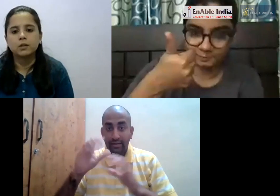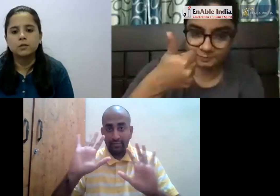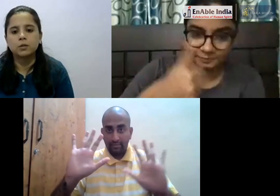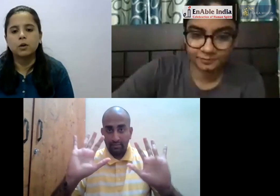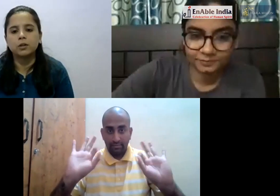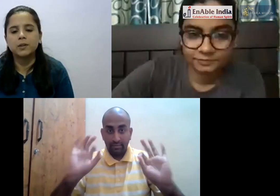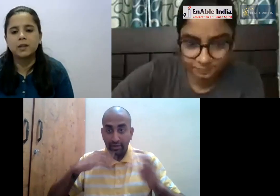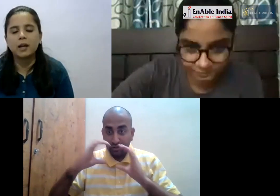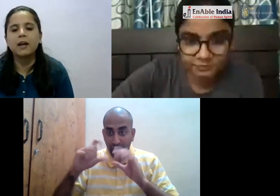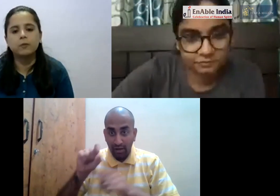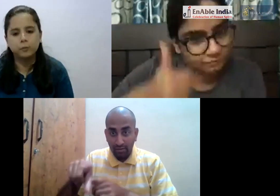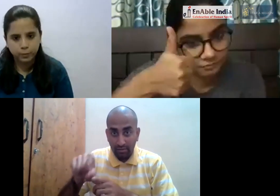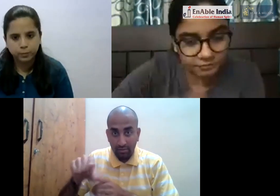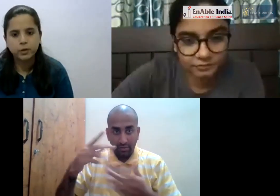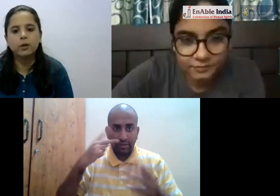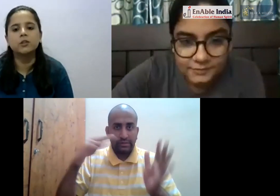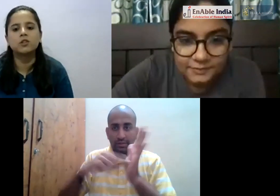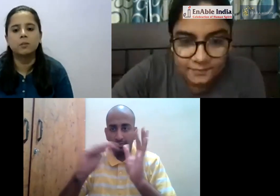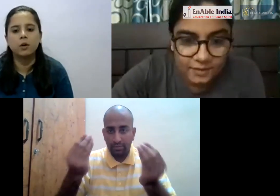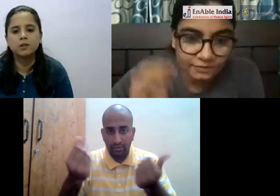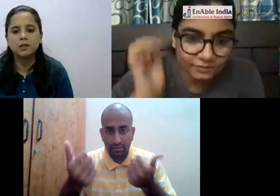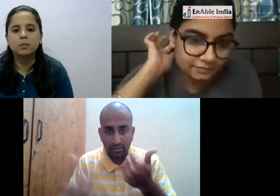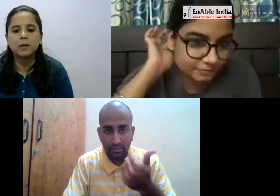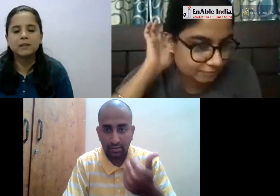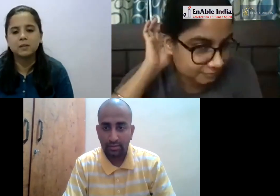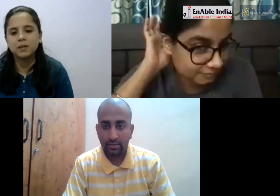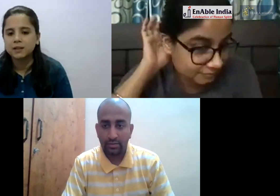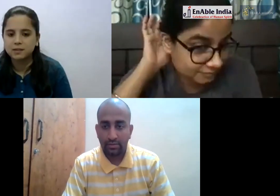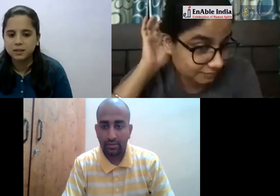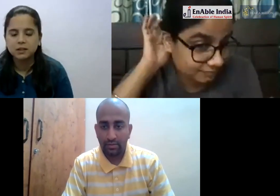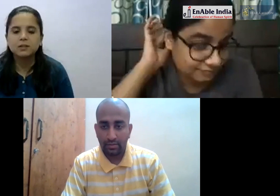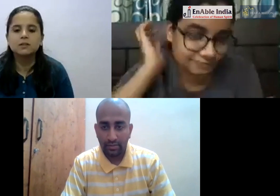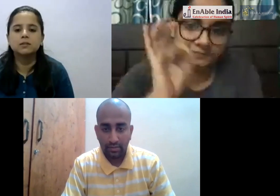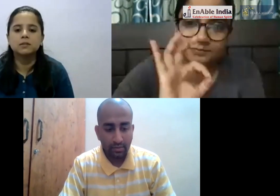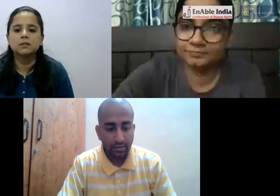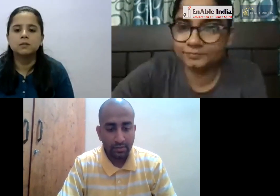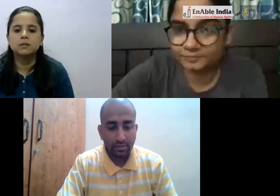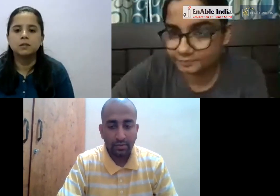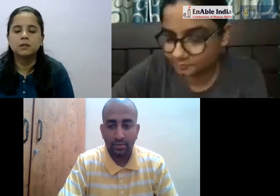Okay, so Gautam is saying, I have put it on the chat box. Please, everyone can see